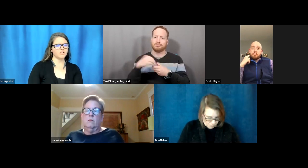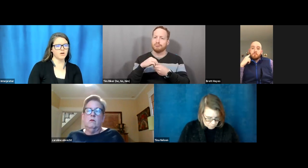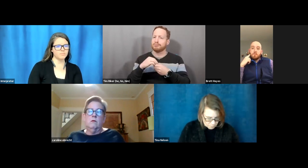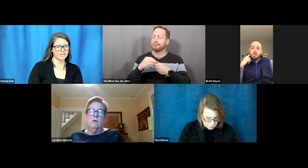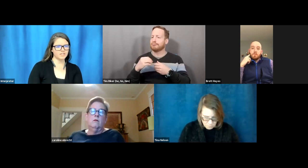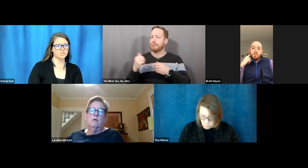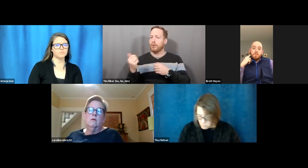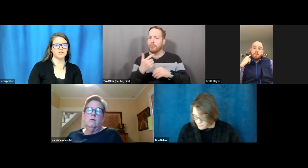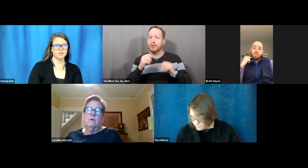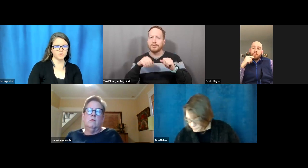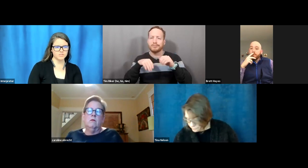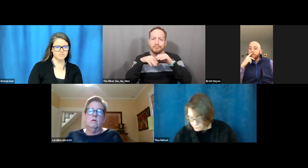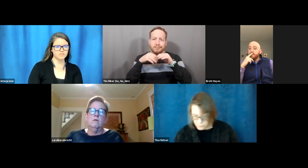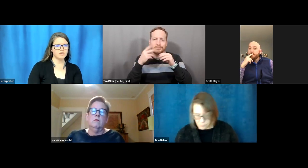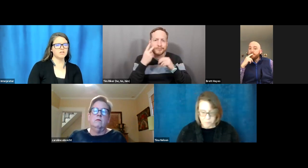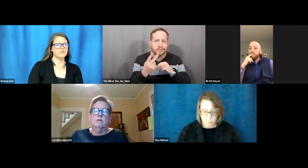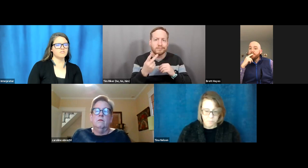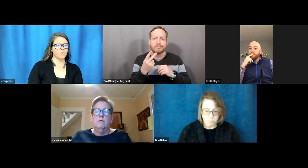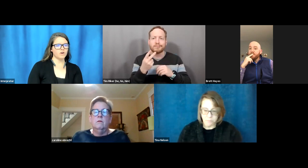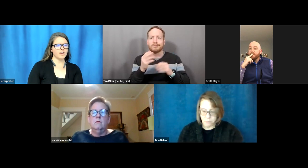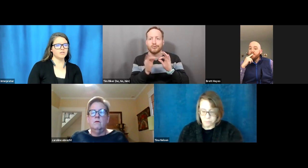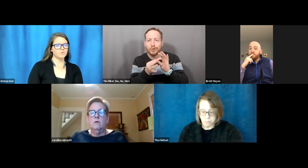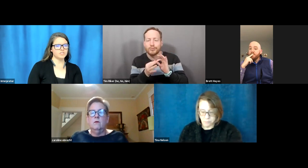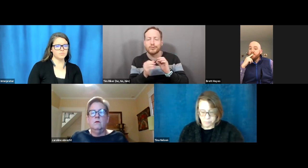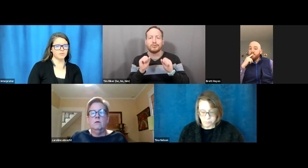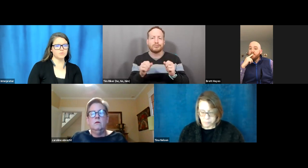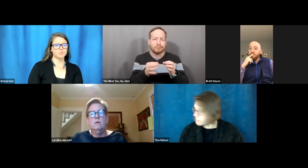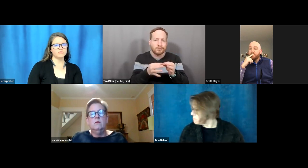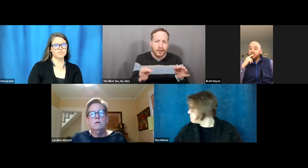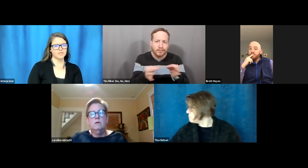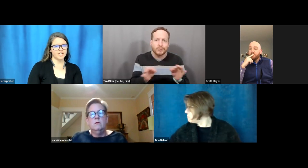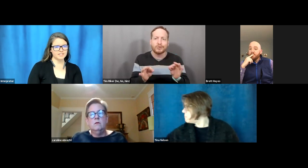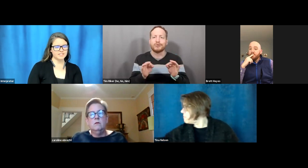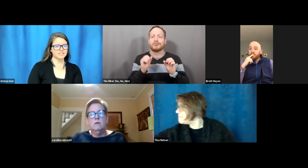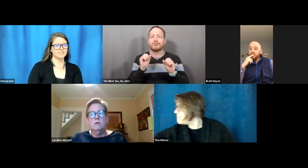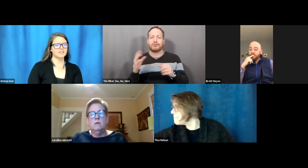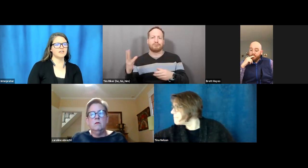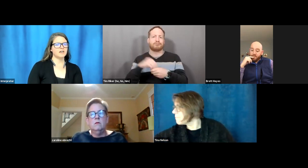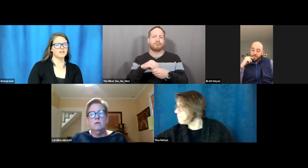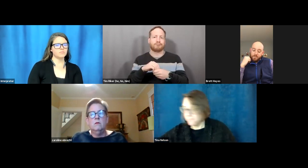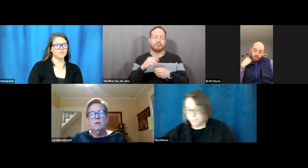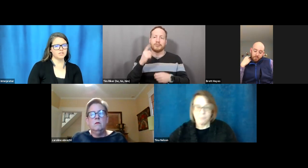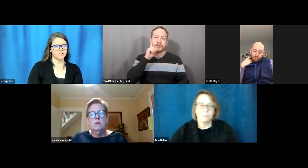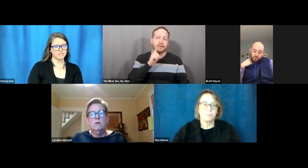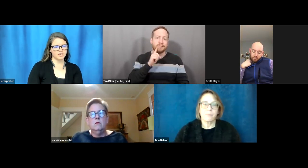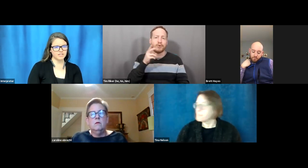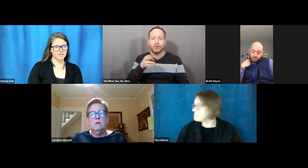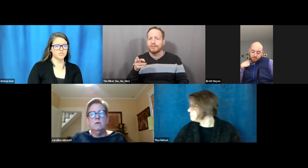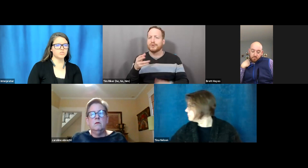our meetings should be inclusive for anyone to be able to visually access in a sign language